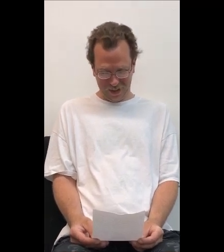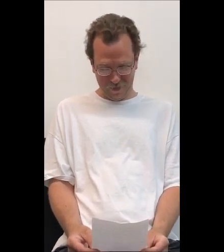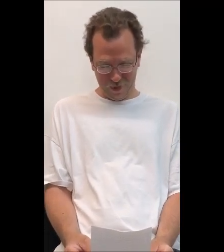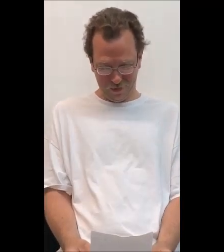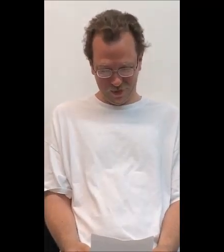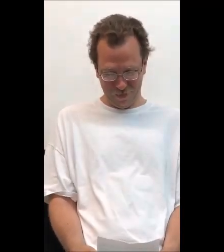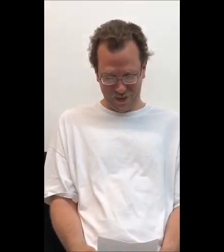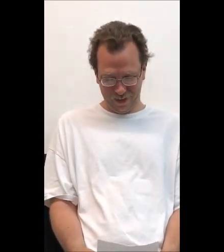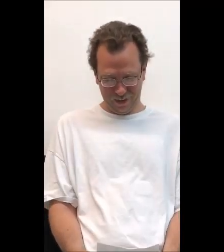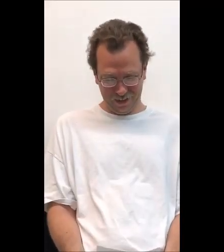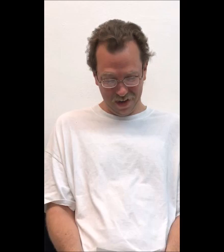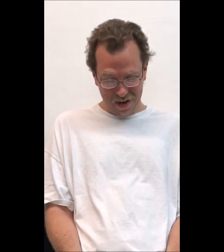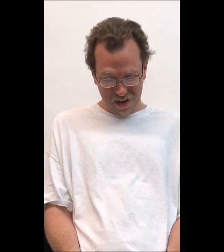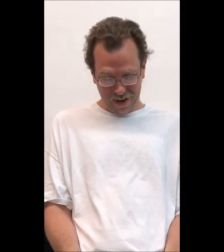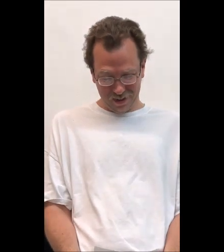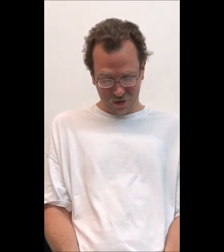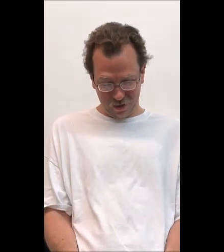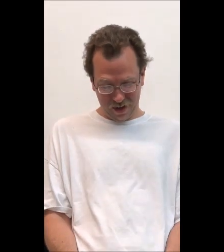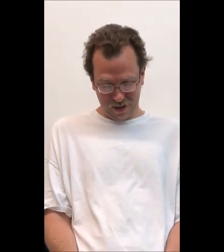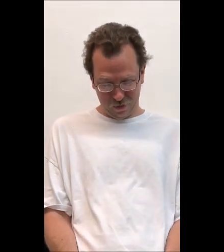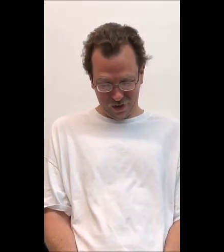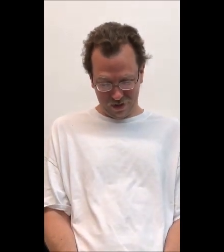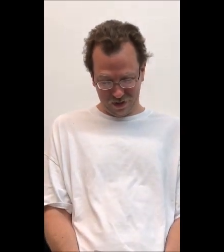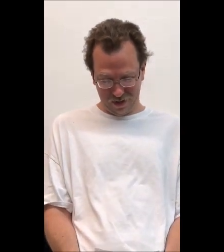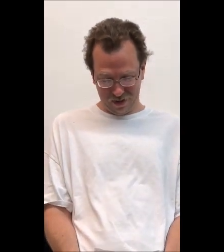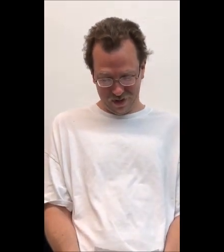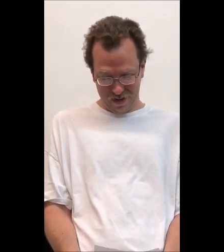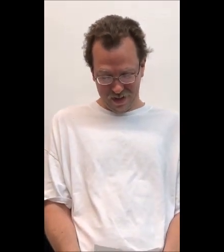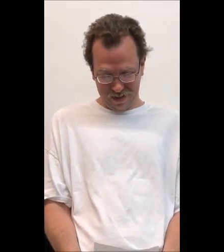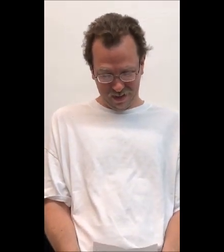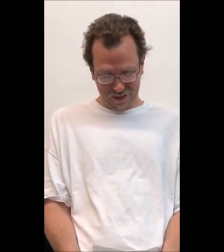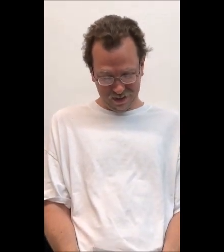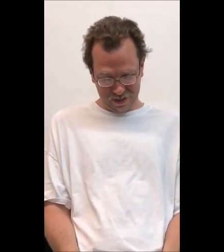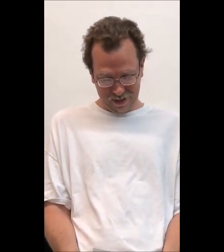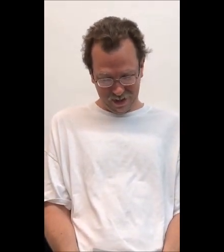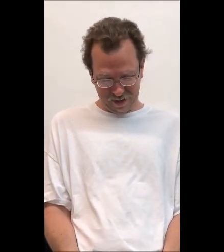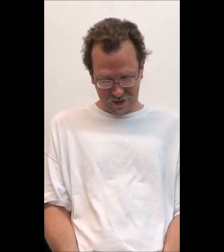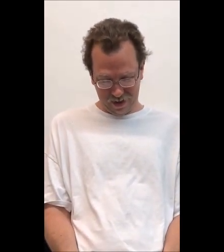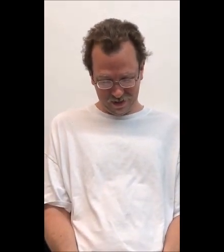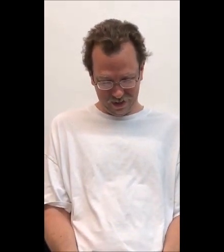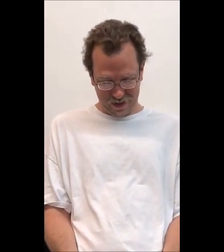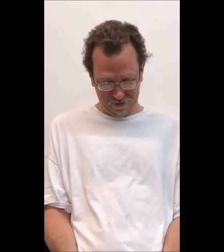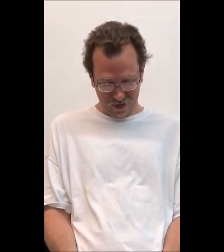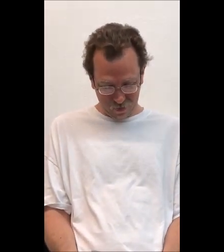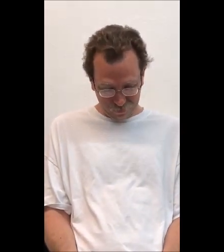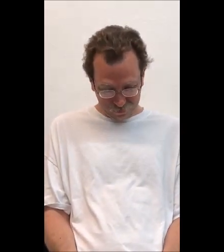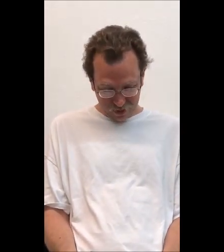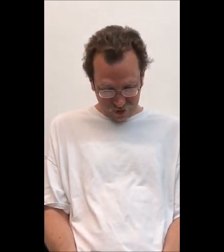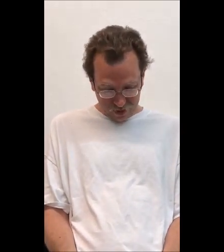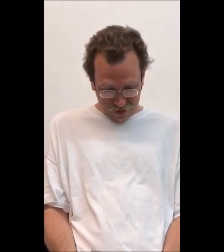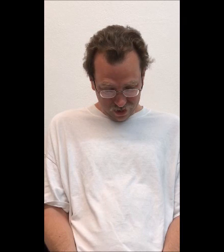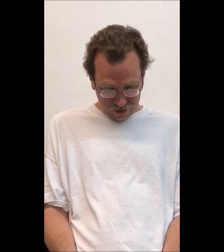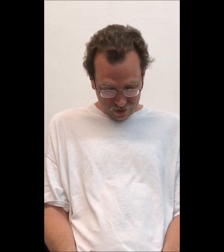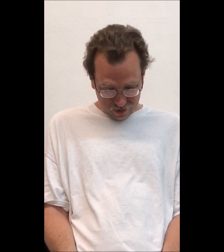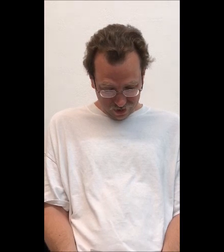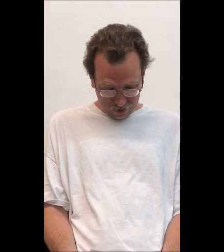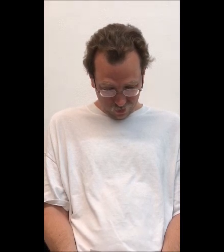250 kids came up to me and asked who God was. And the next day, they all got saved.